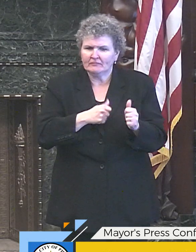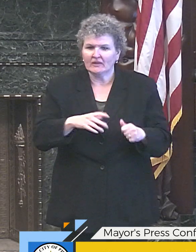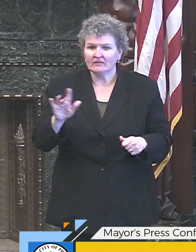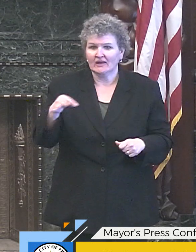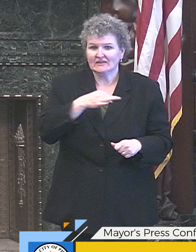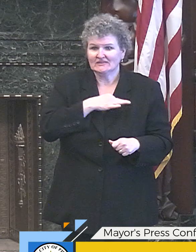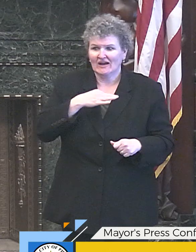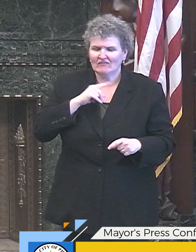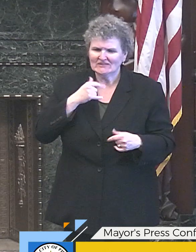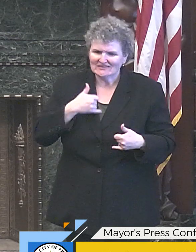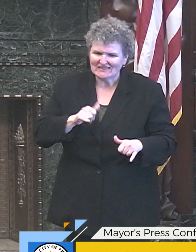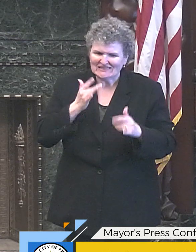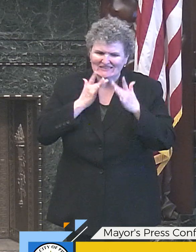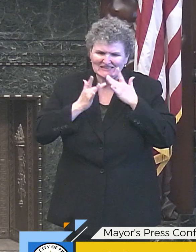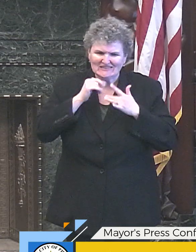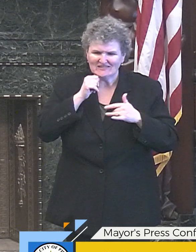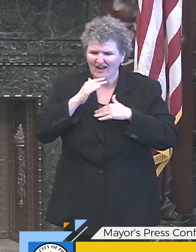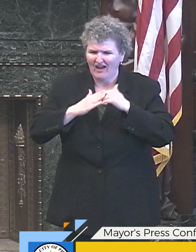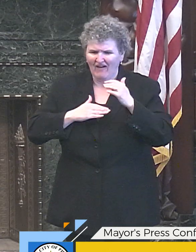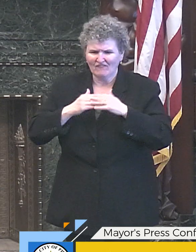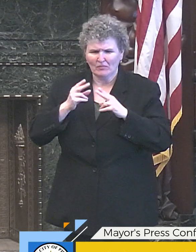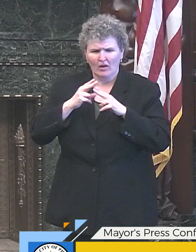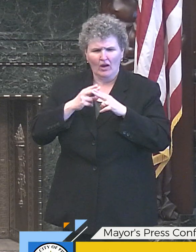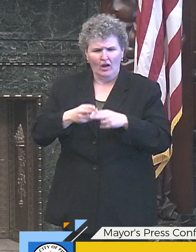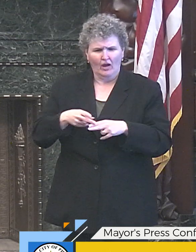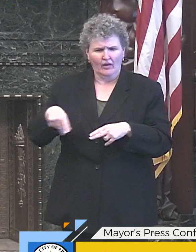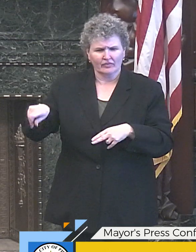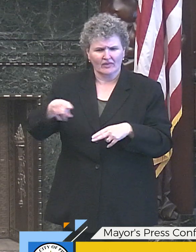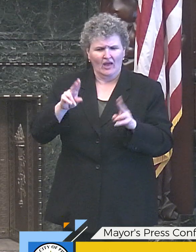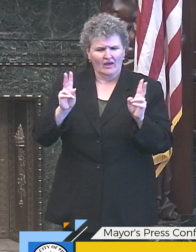comfortable calling it a stick out.